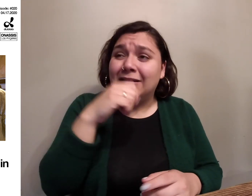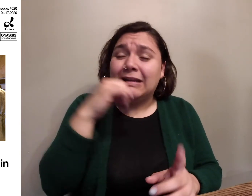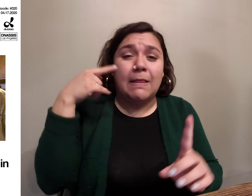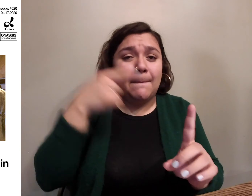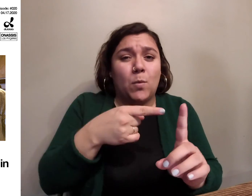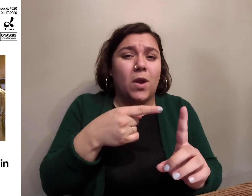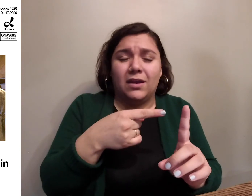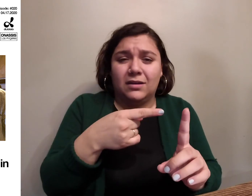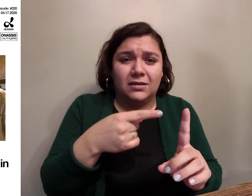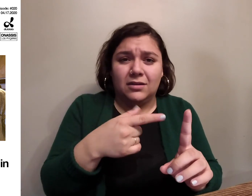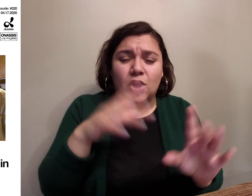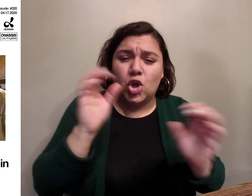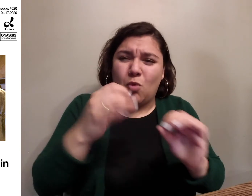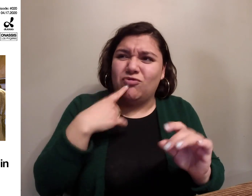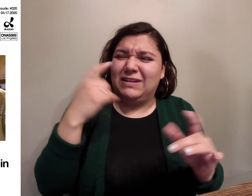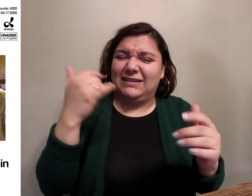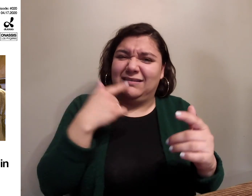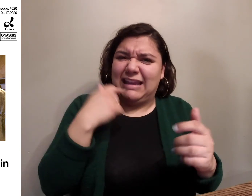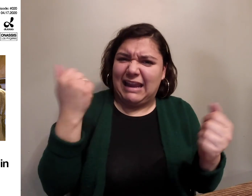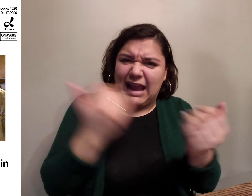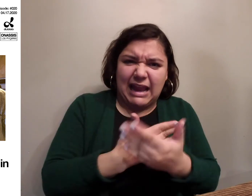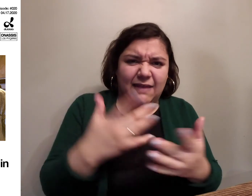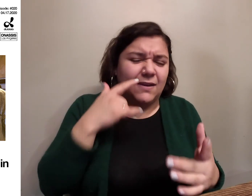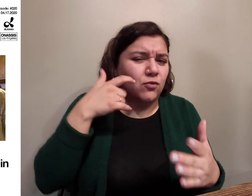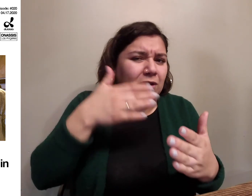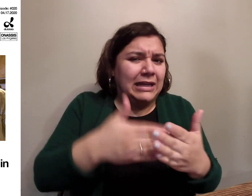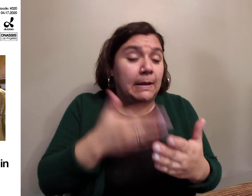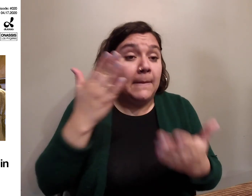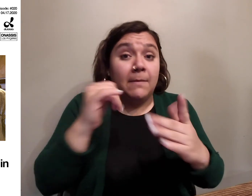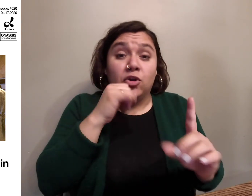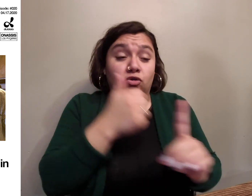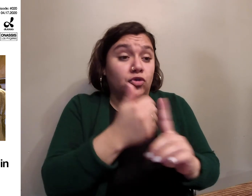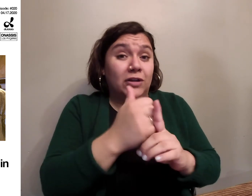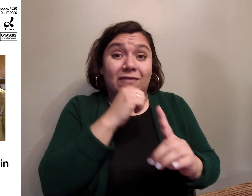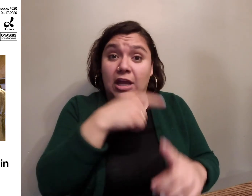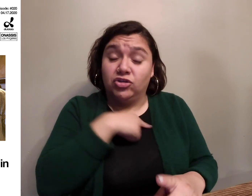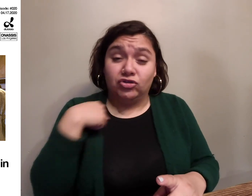of this. Even if you were Chinese American,